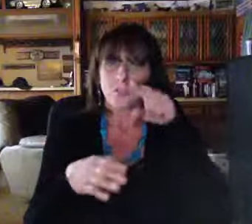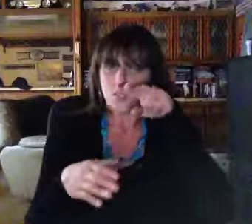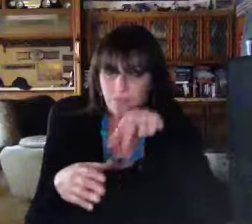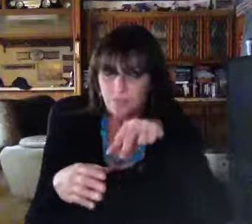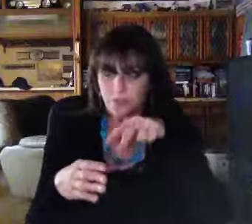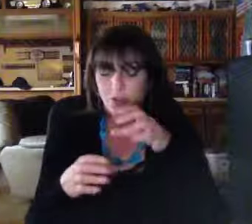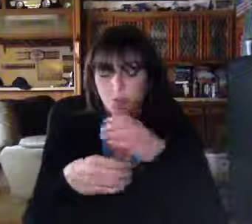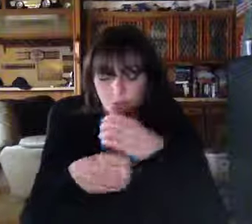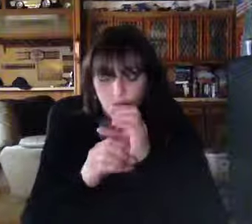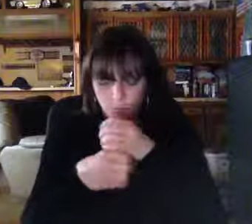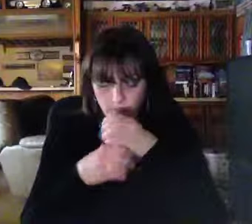mercury oxide.